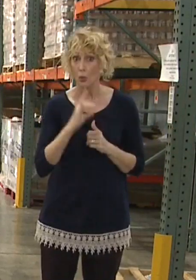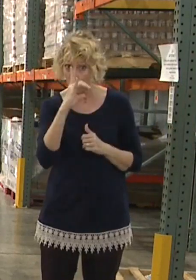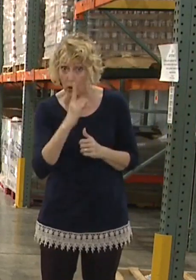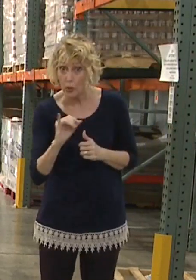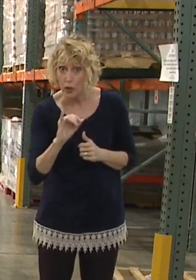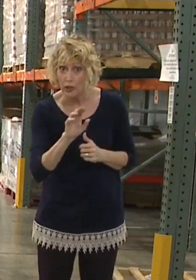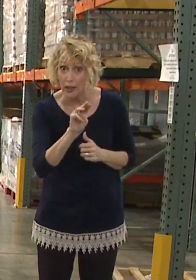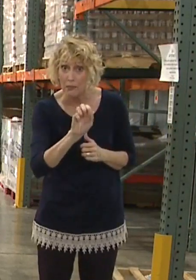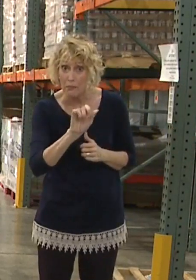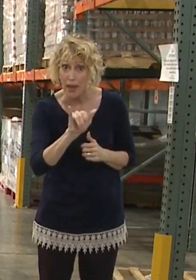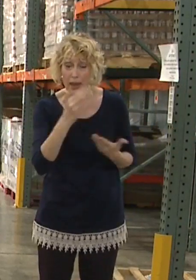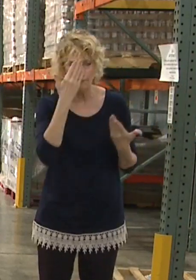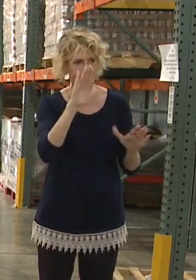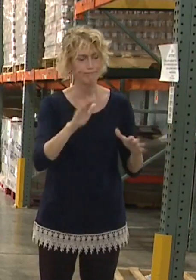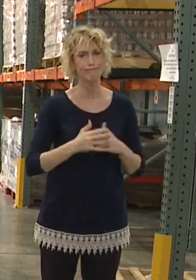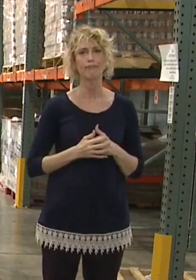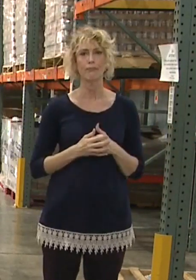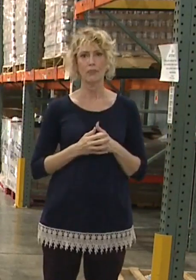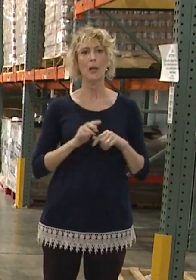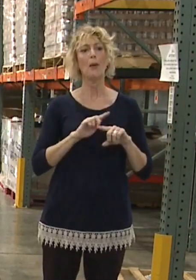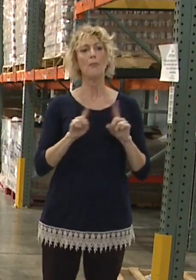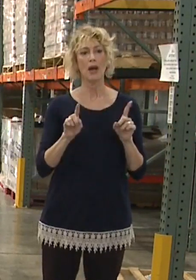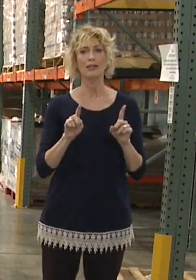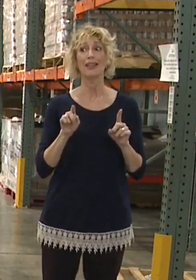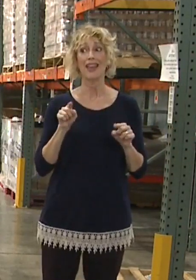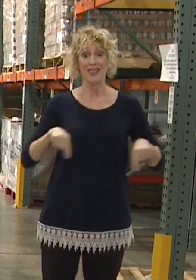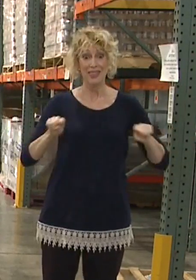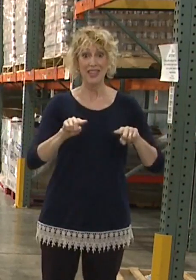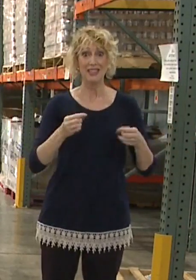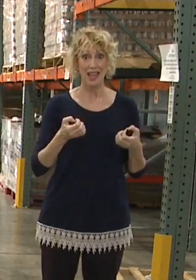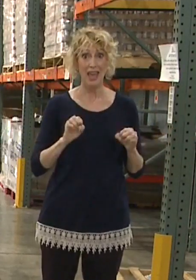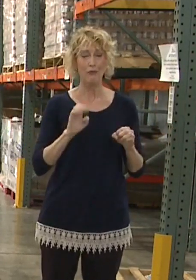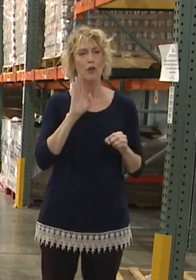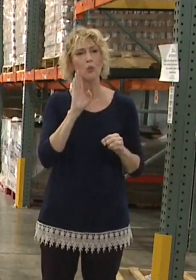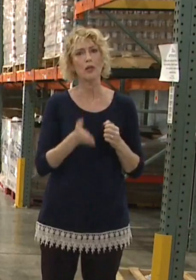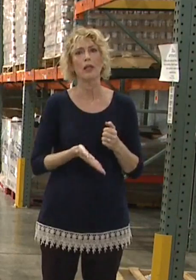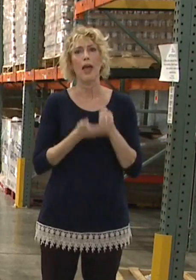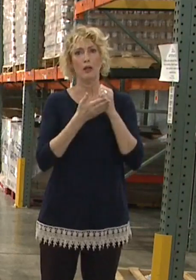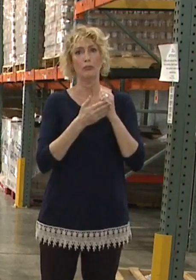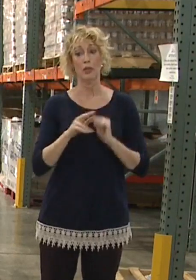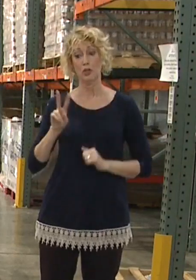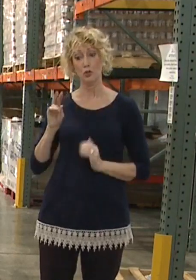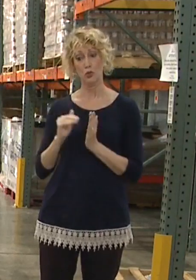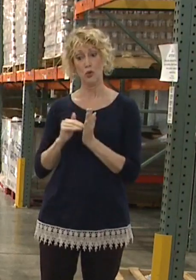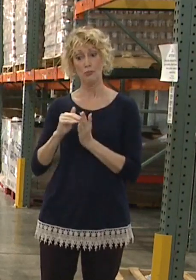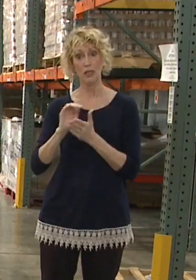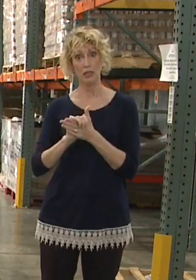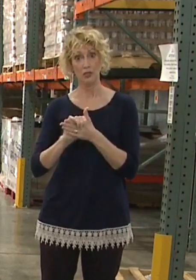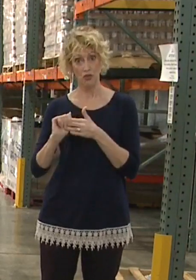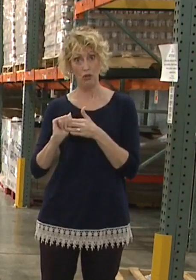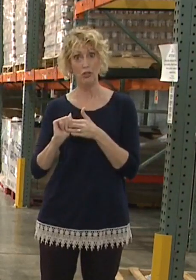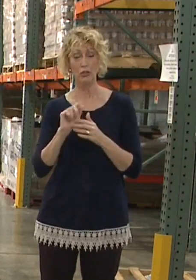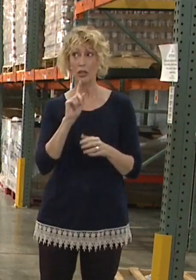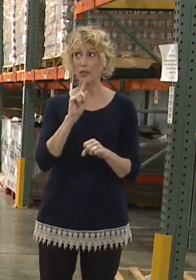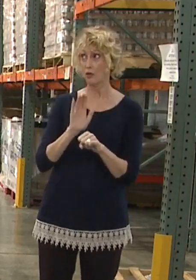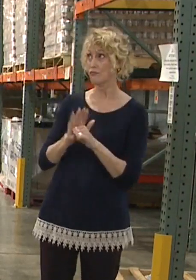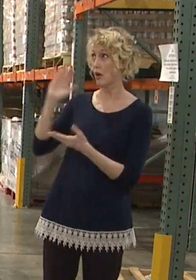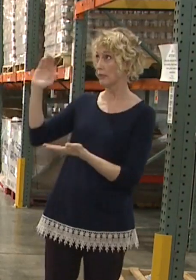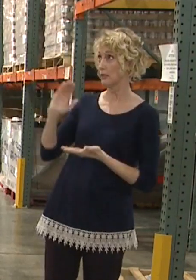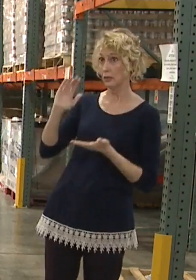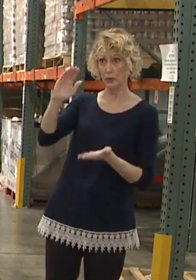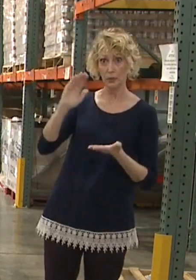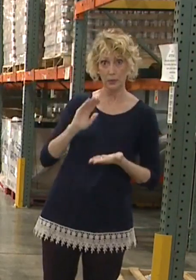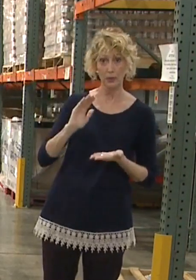know. This effort will help soften that, I'm confident. So the $2 million that we have promised to us, the food